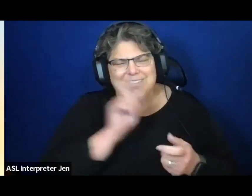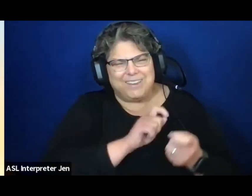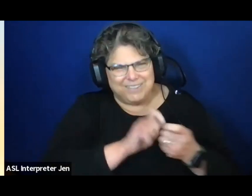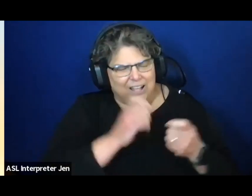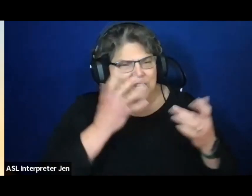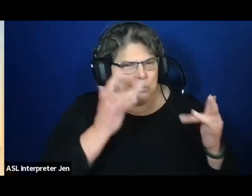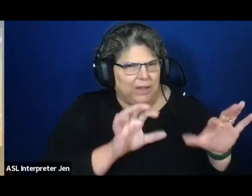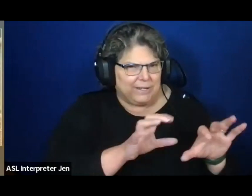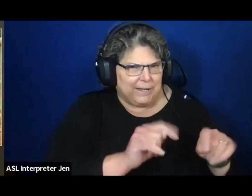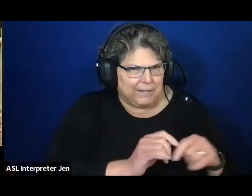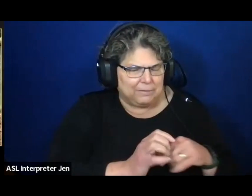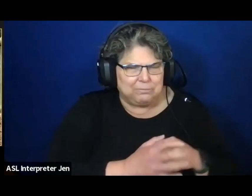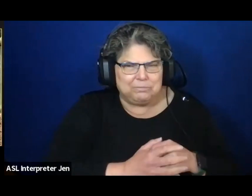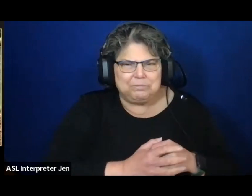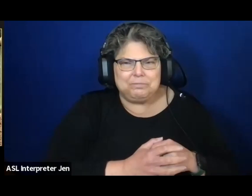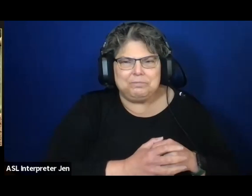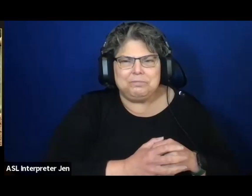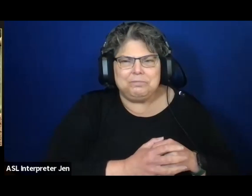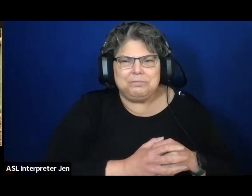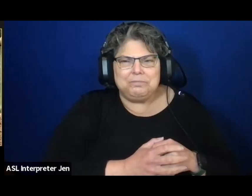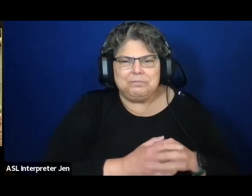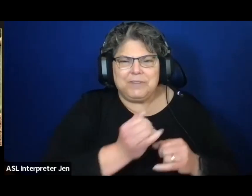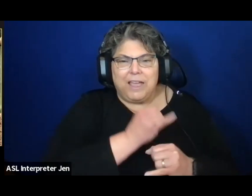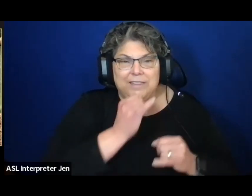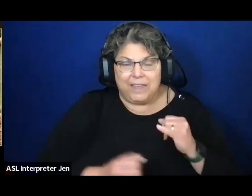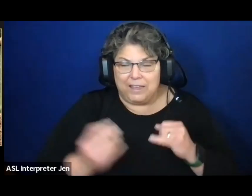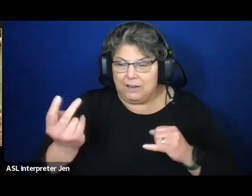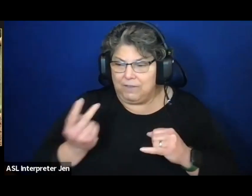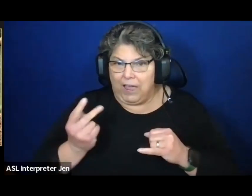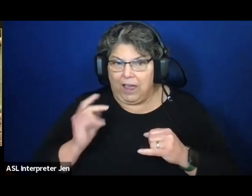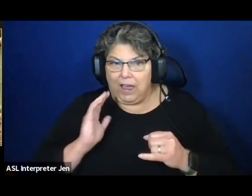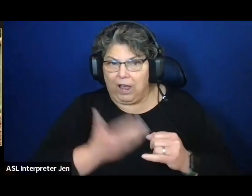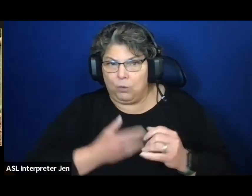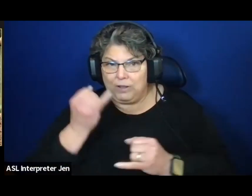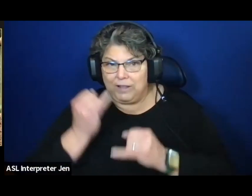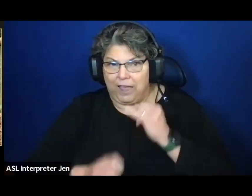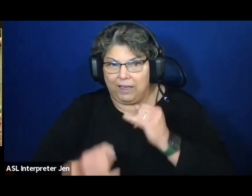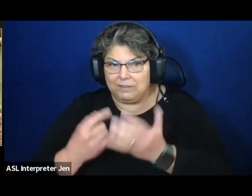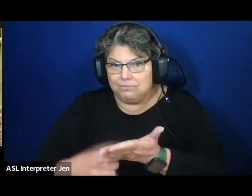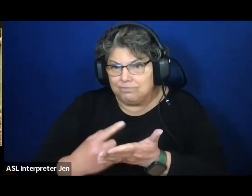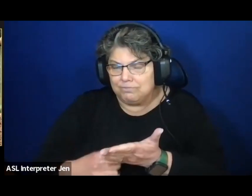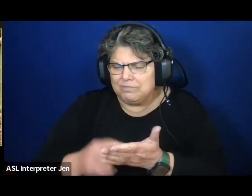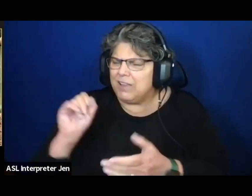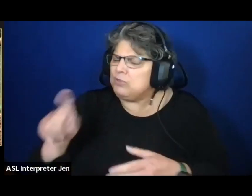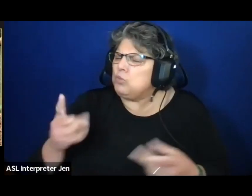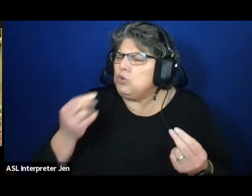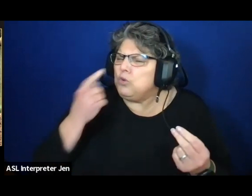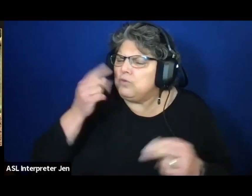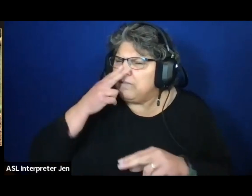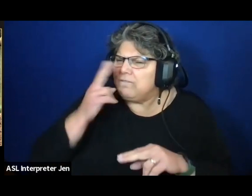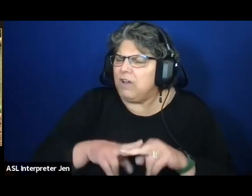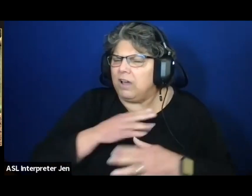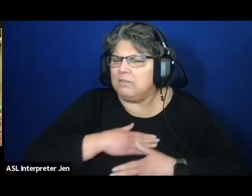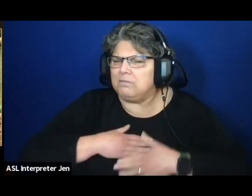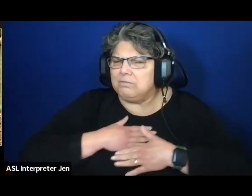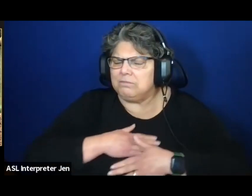it. At the end of our last conversation, I asked George what he did for pleasure. I